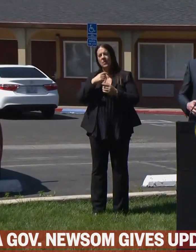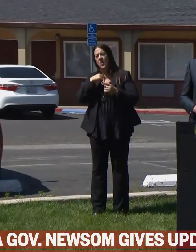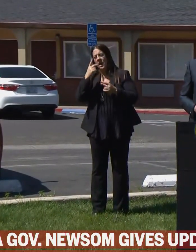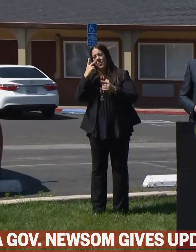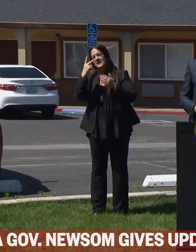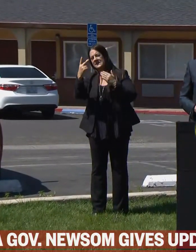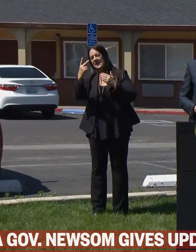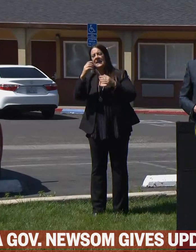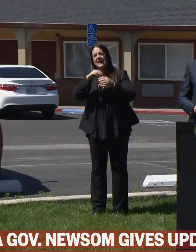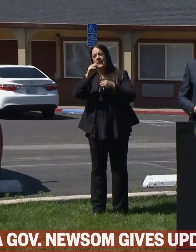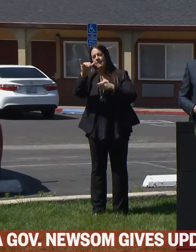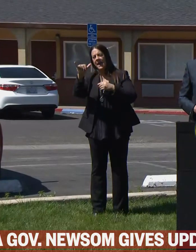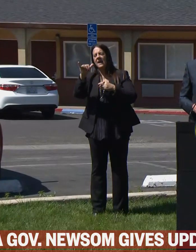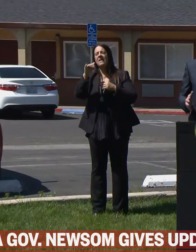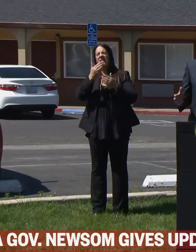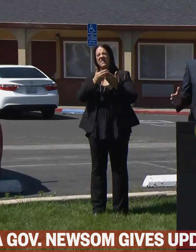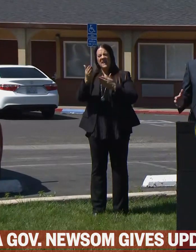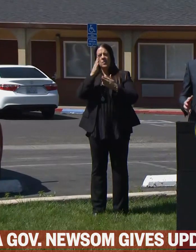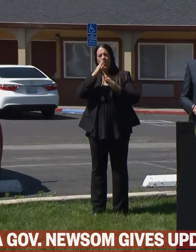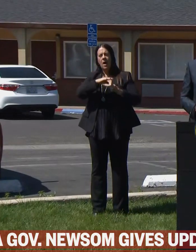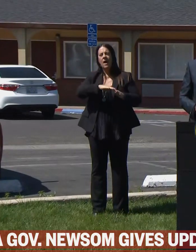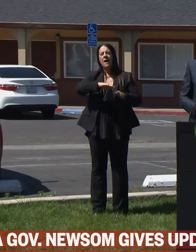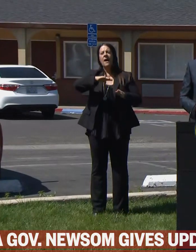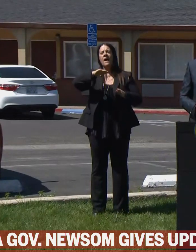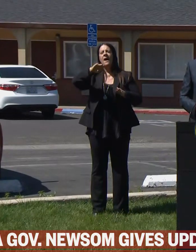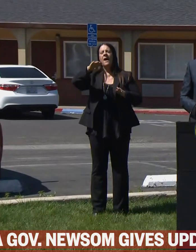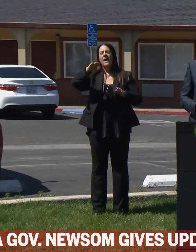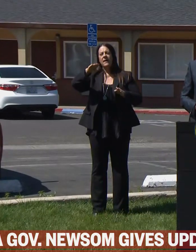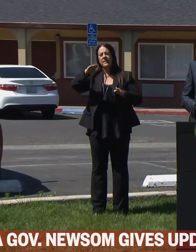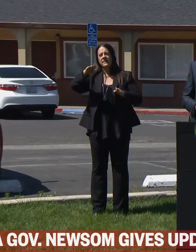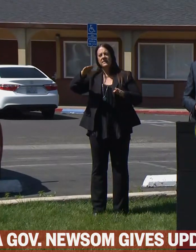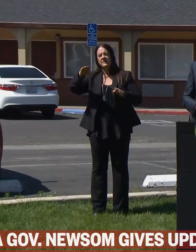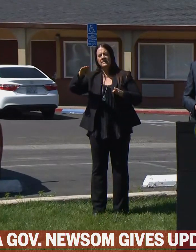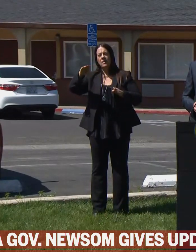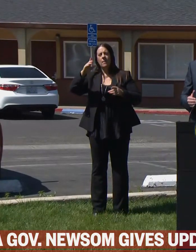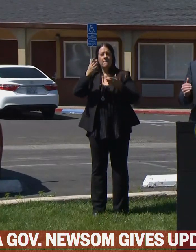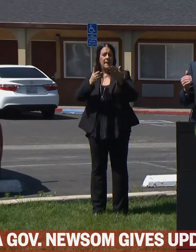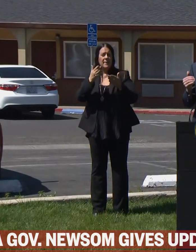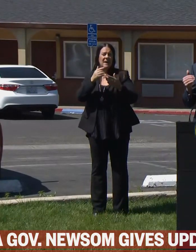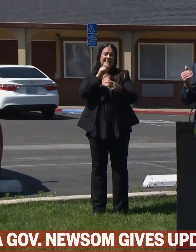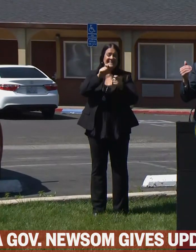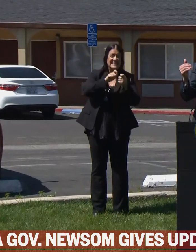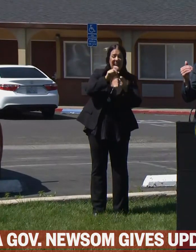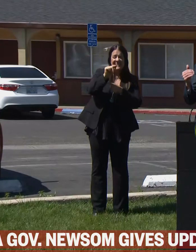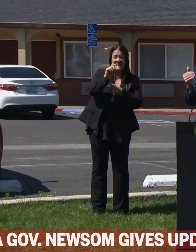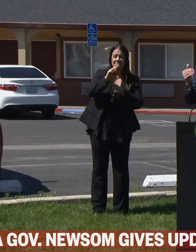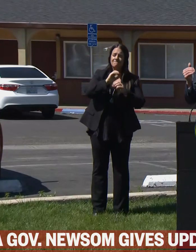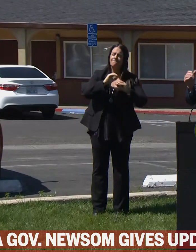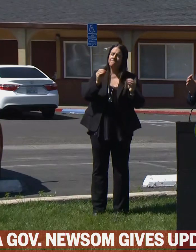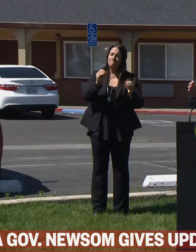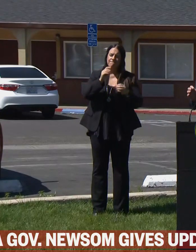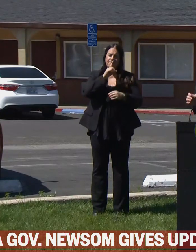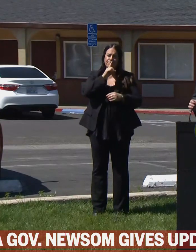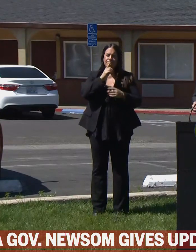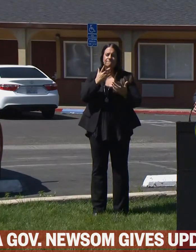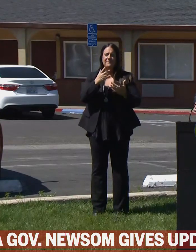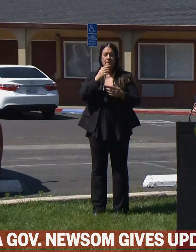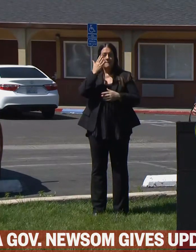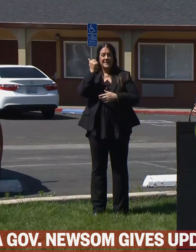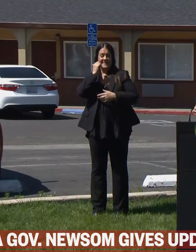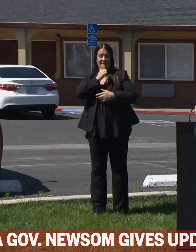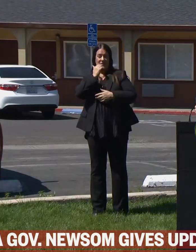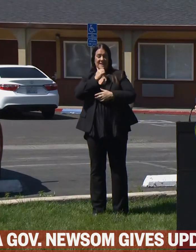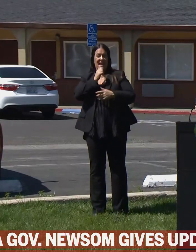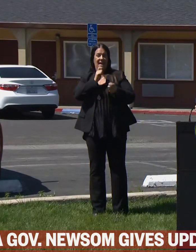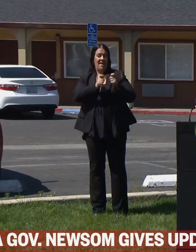to see things begin to peak. And so that's where we currently are. We don't have an exact date because every day adjusts, and I don't want to say on